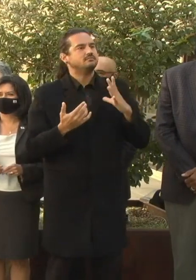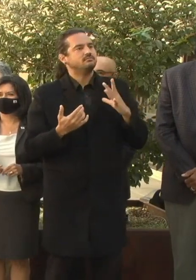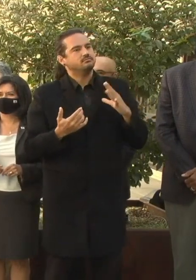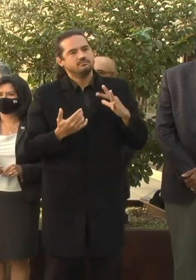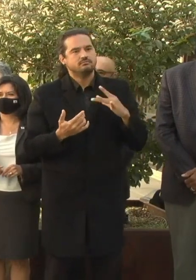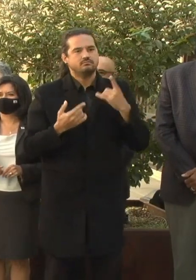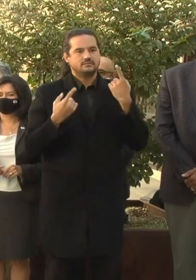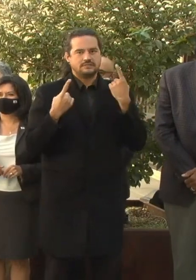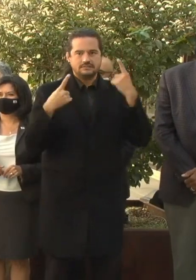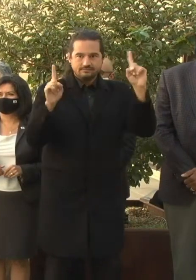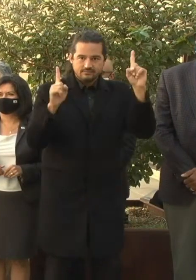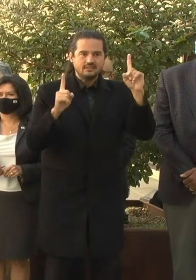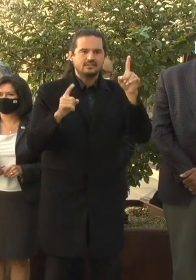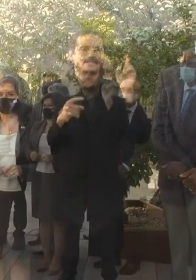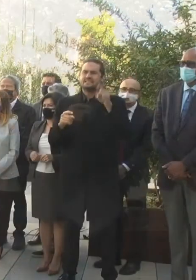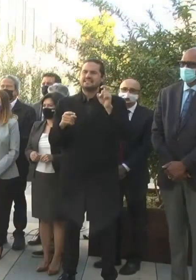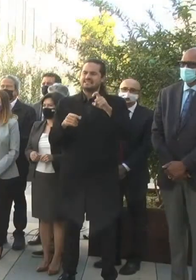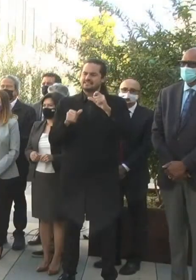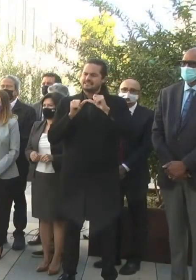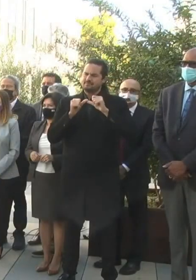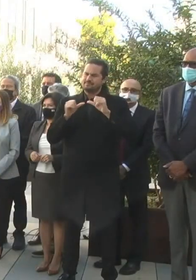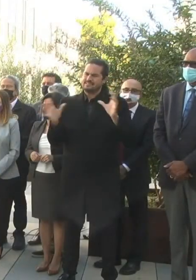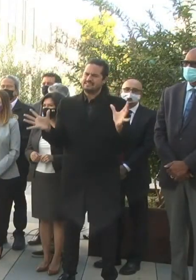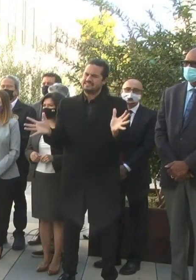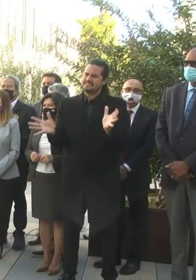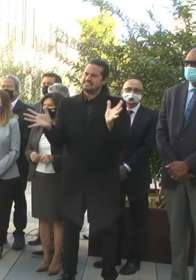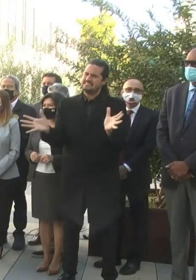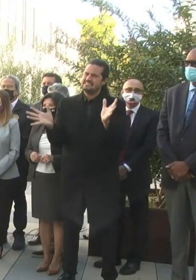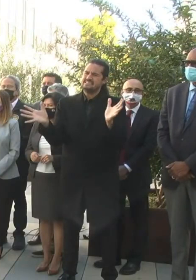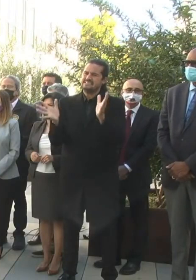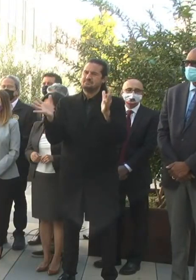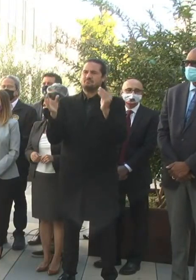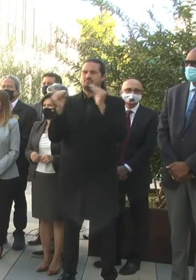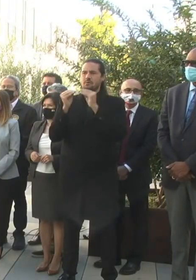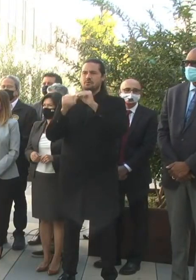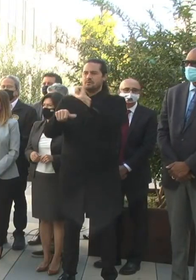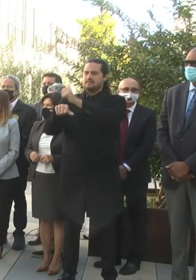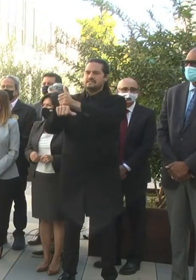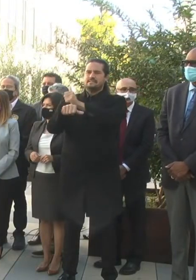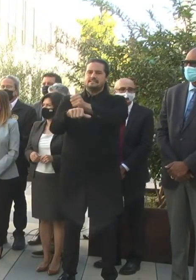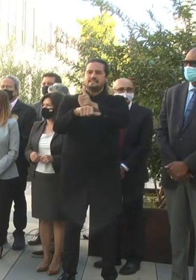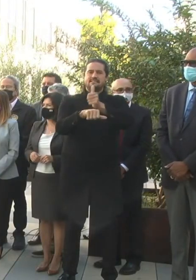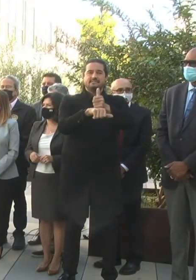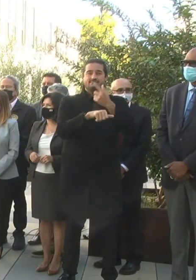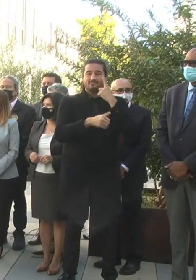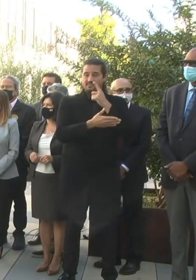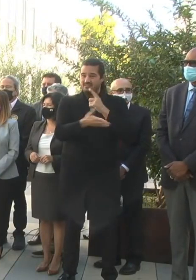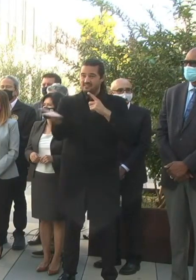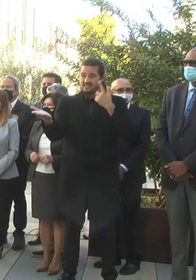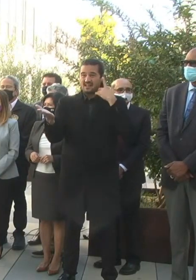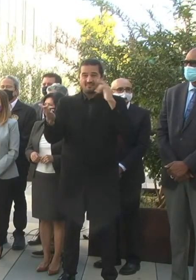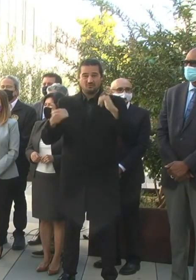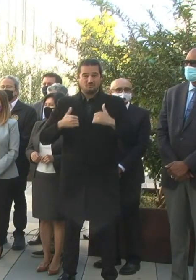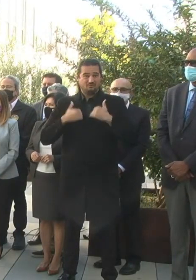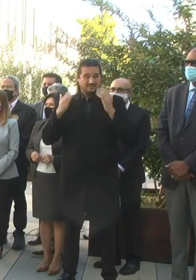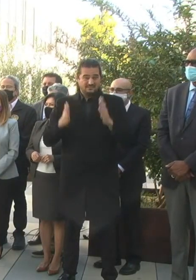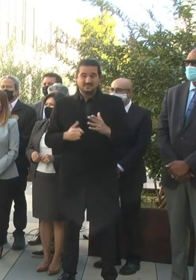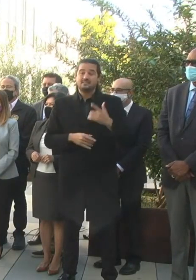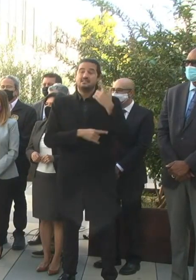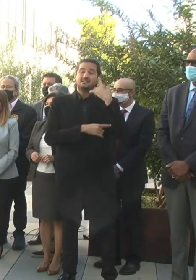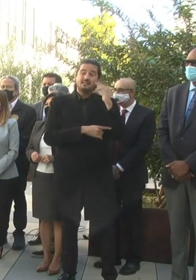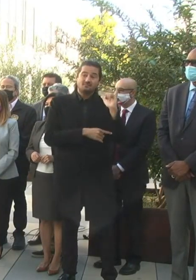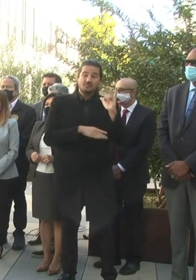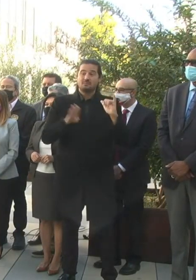more units of housing. California and especially the Bay Area have a supply issue